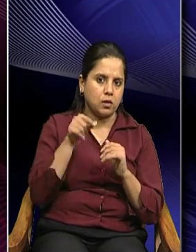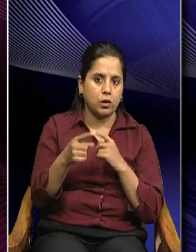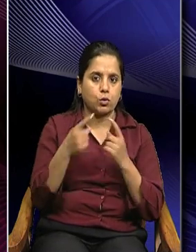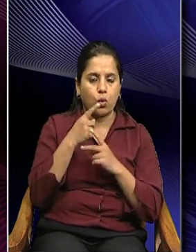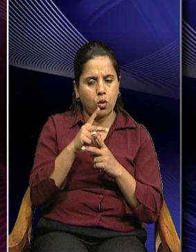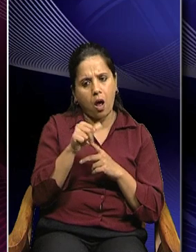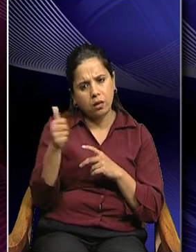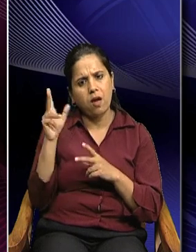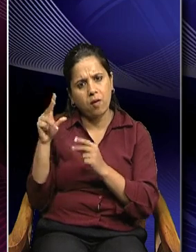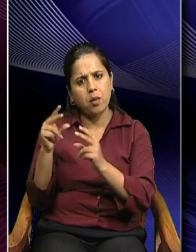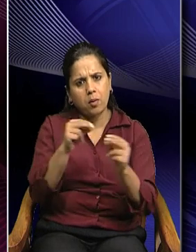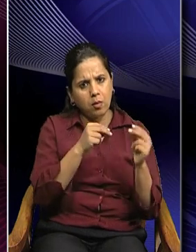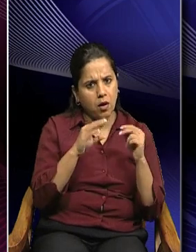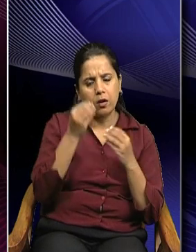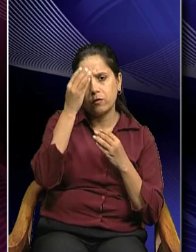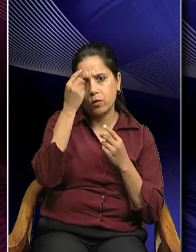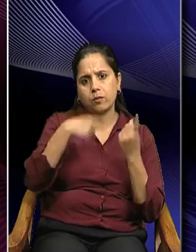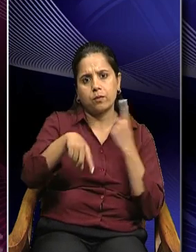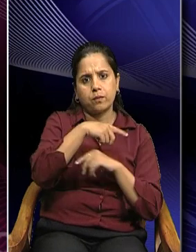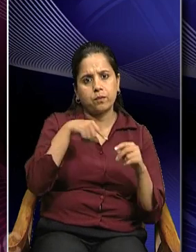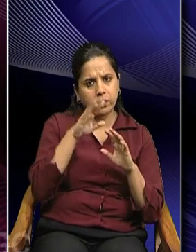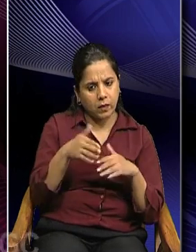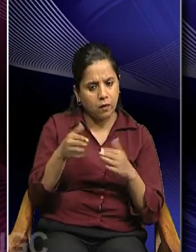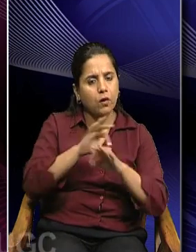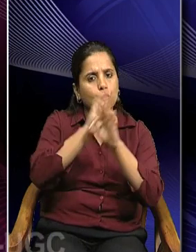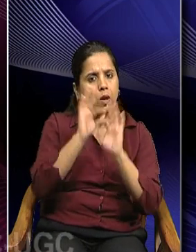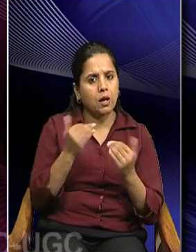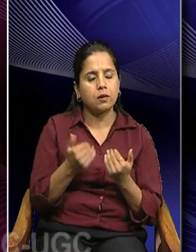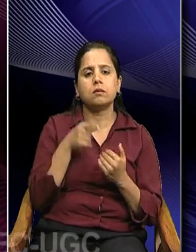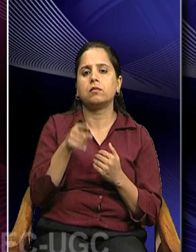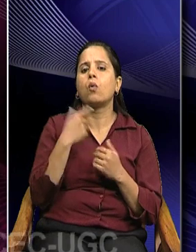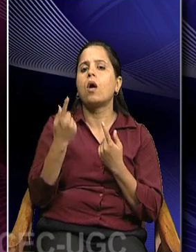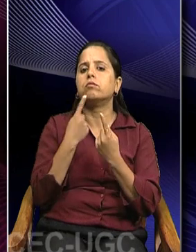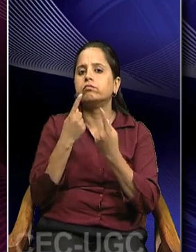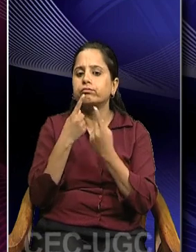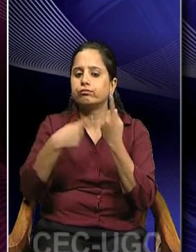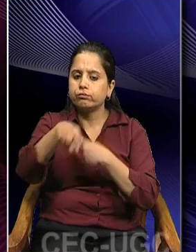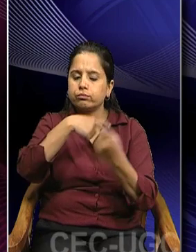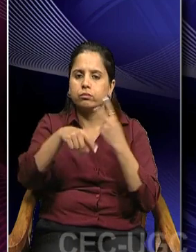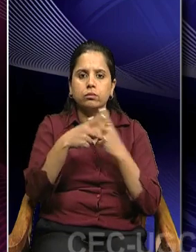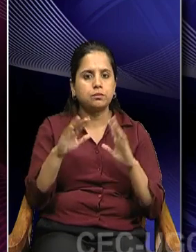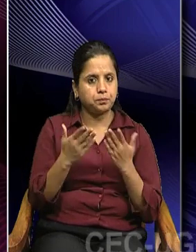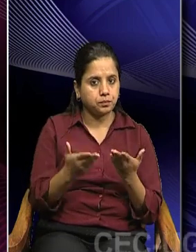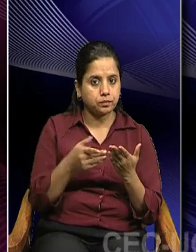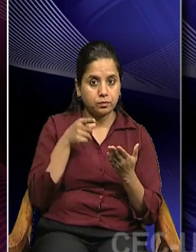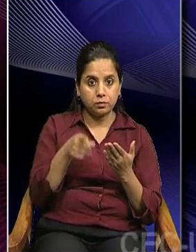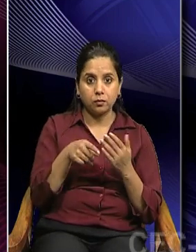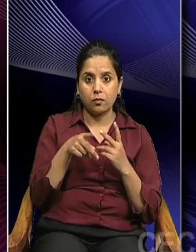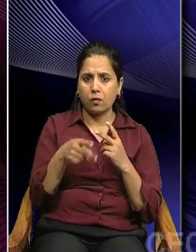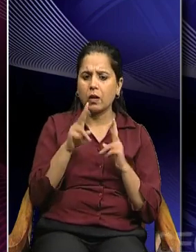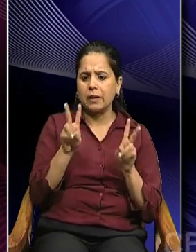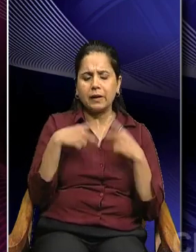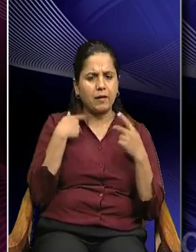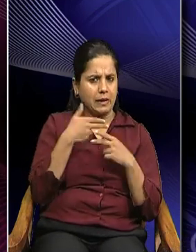one another, the information flow is there because they are conversing with each other. So, under anonymity they